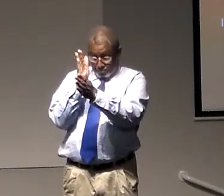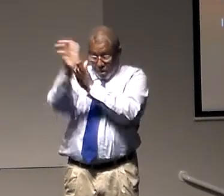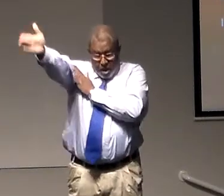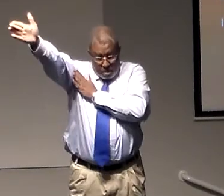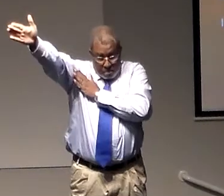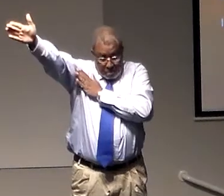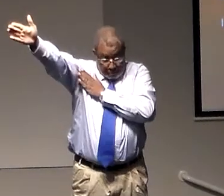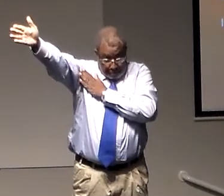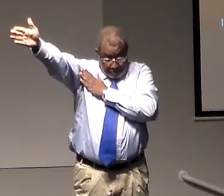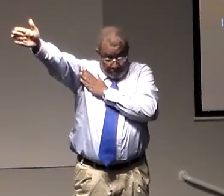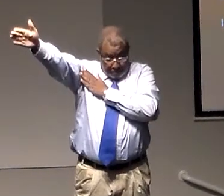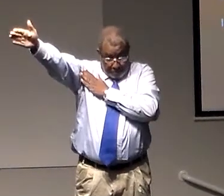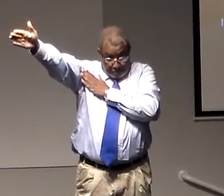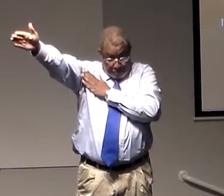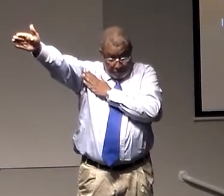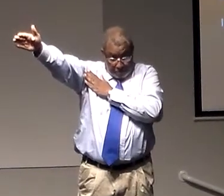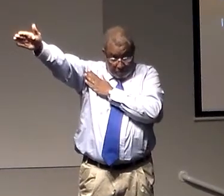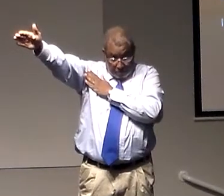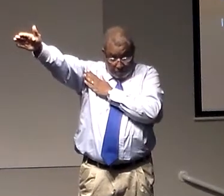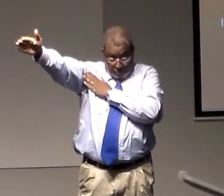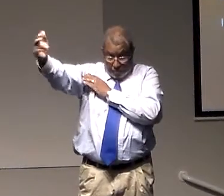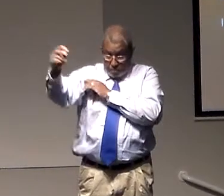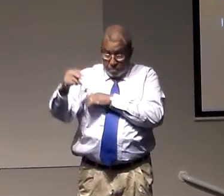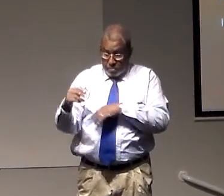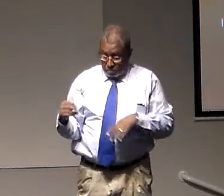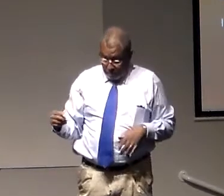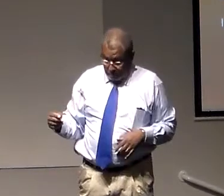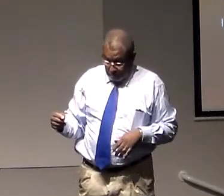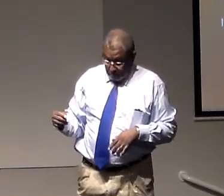family and just keep on running.